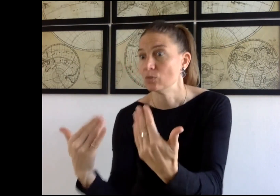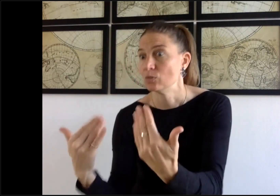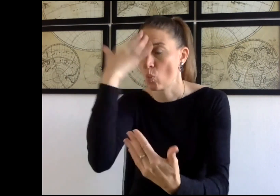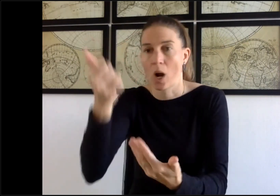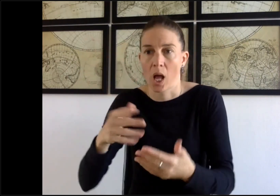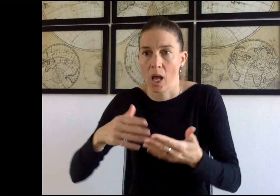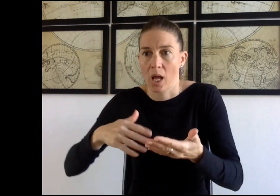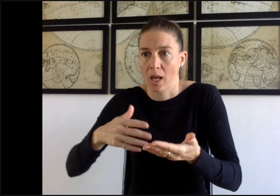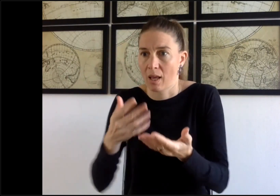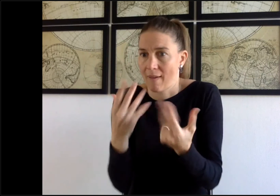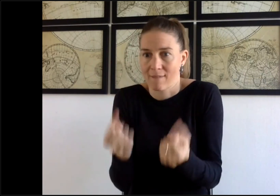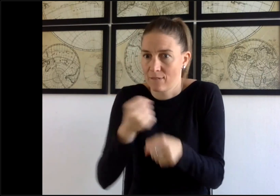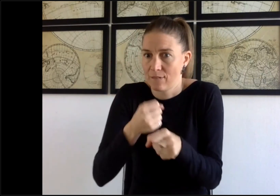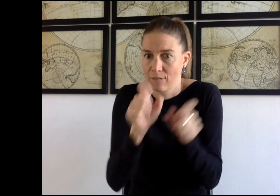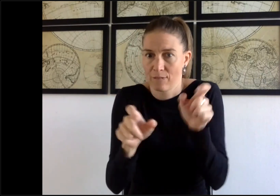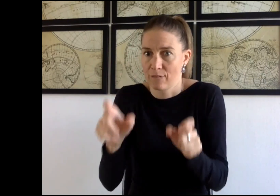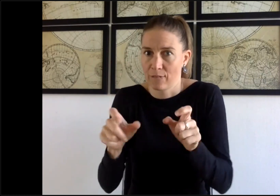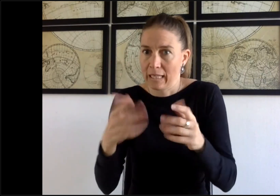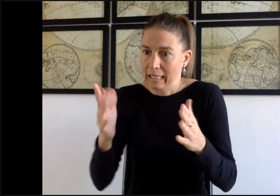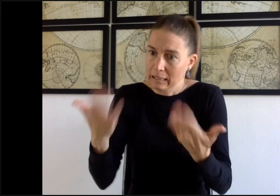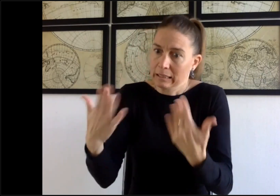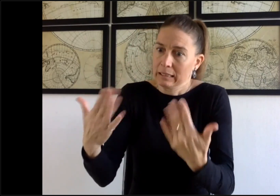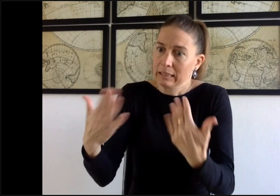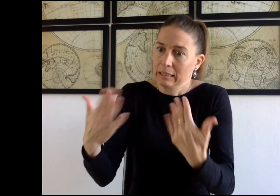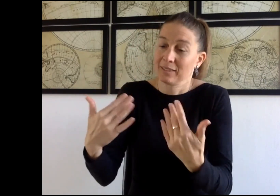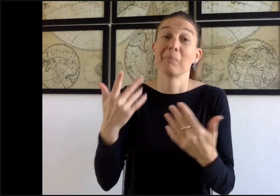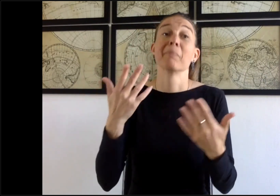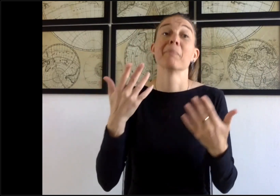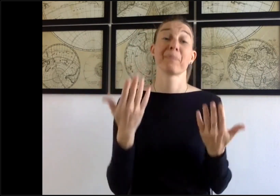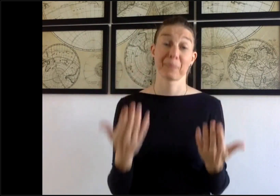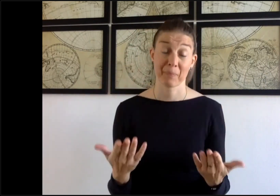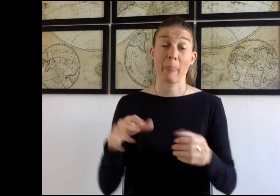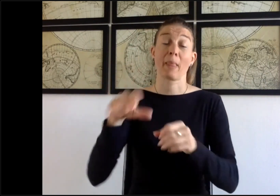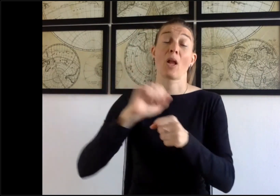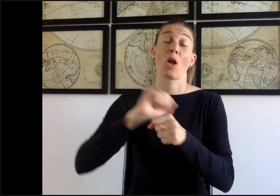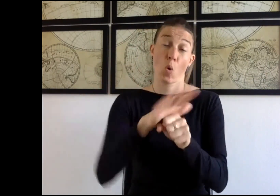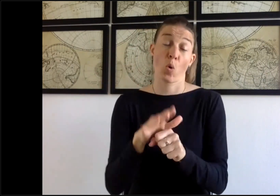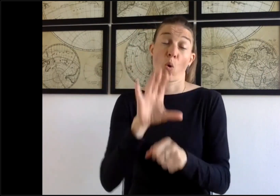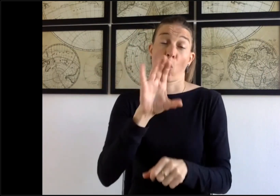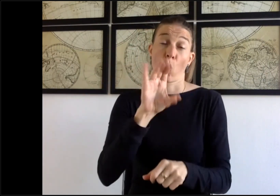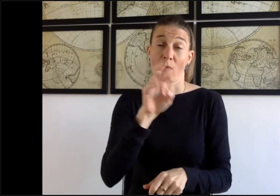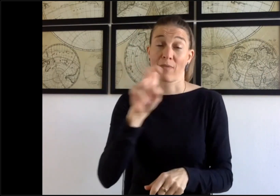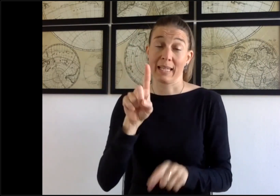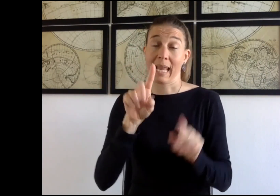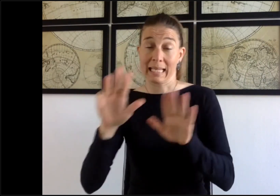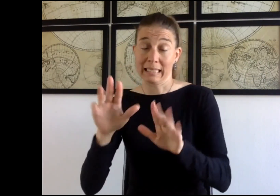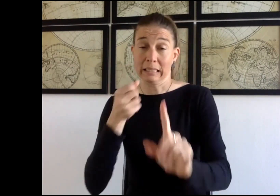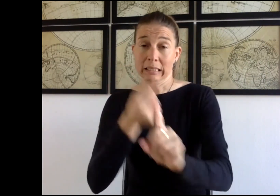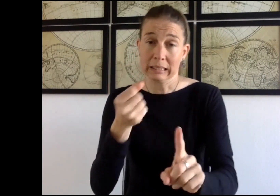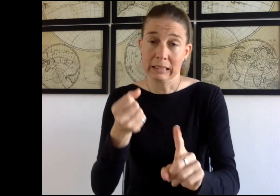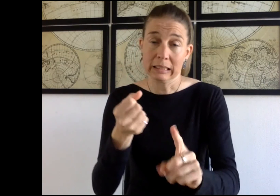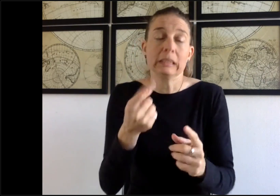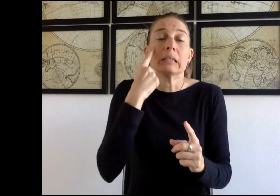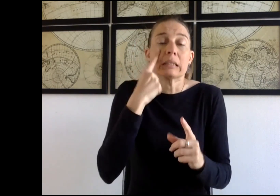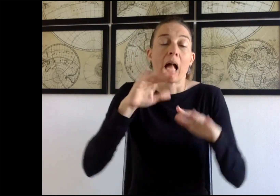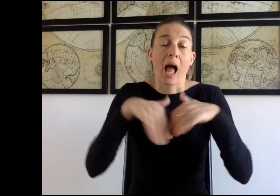Now, so if we keep our focus on the long term, we're not so worried about the overall number of jobs. What will happen, as I said, is